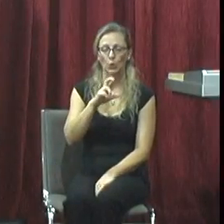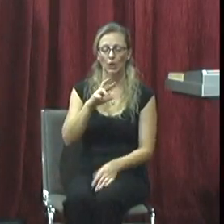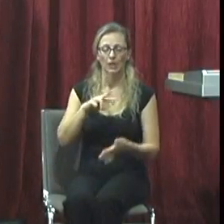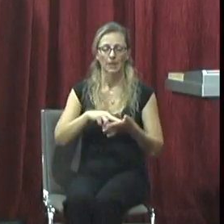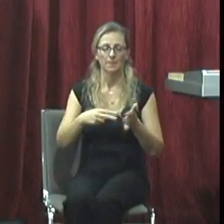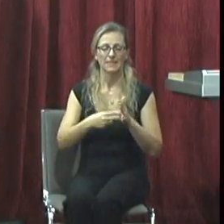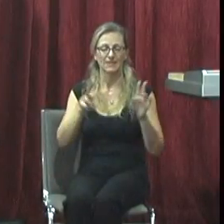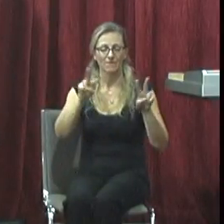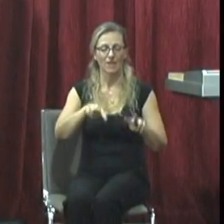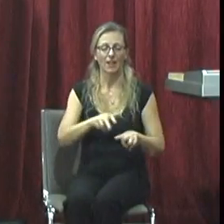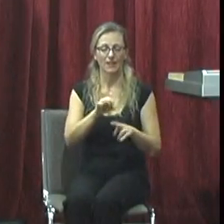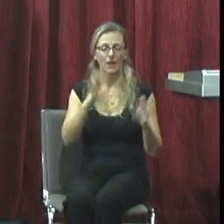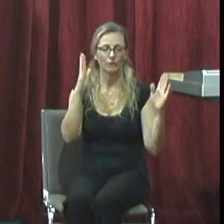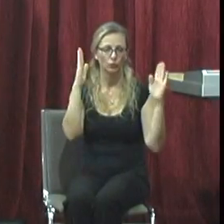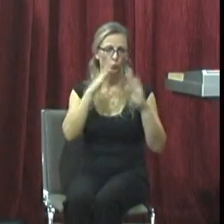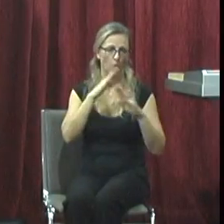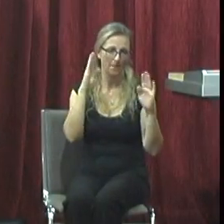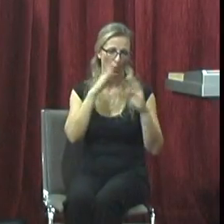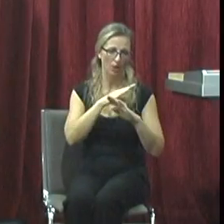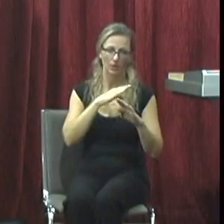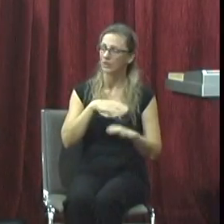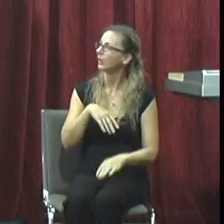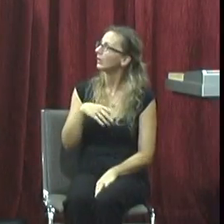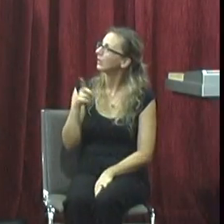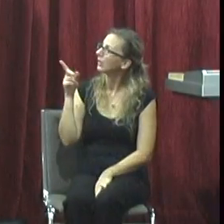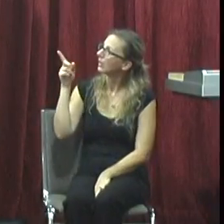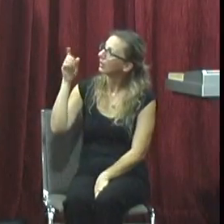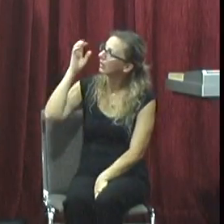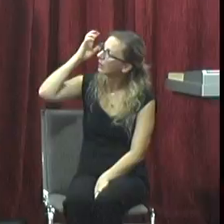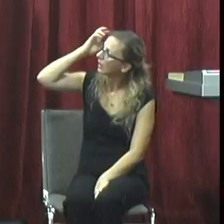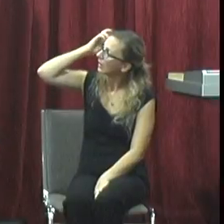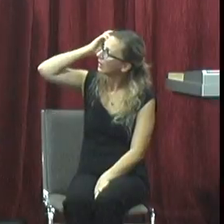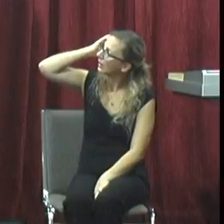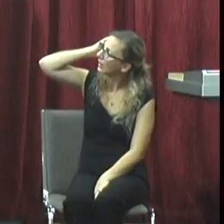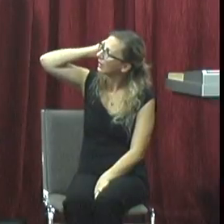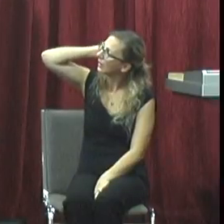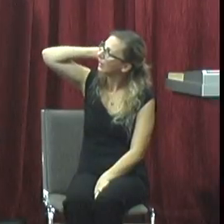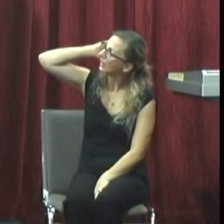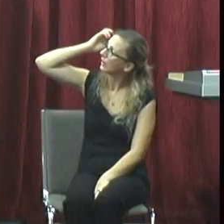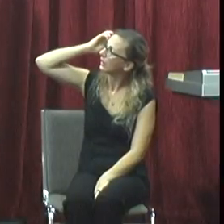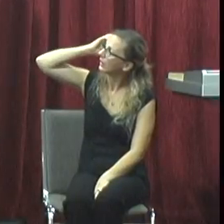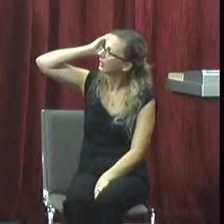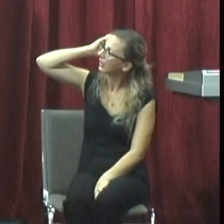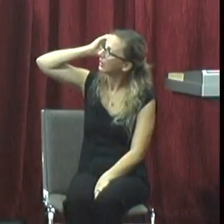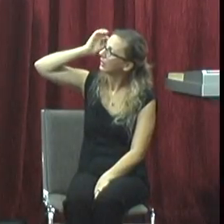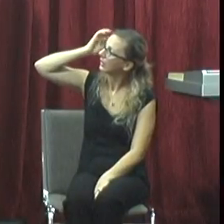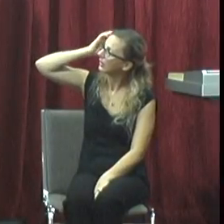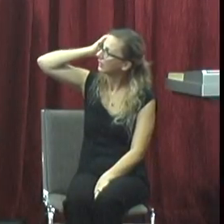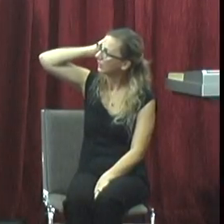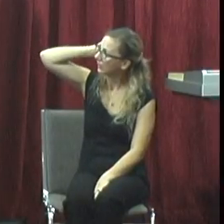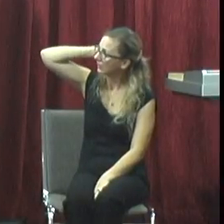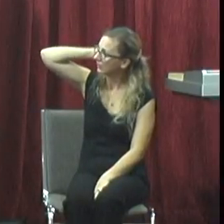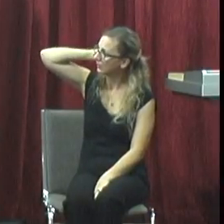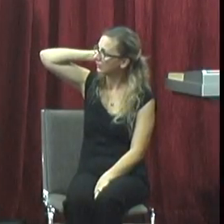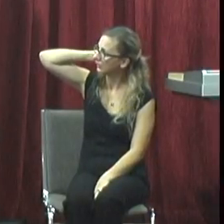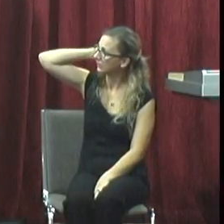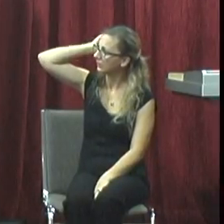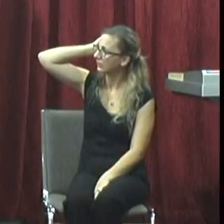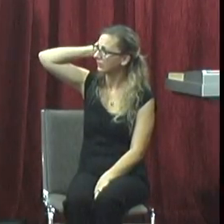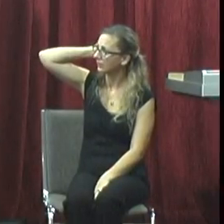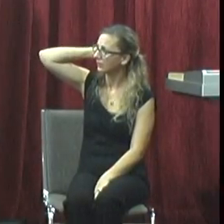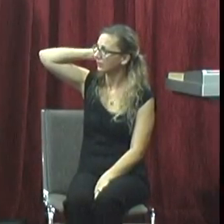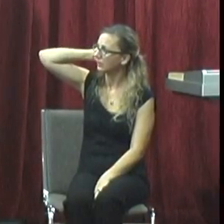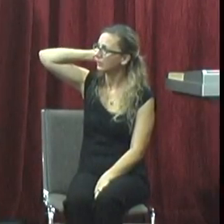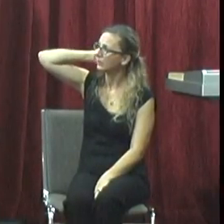Joshua said, why have you brought trouble on us? Adonai will trouble you this day. Then all Israel stoned him with